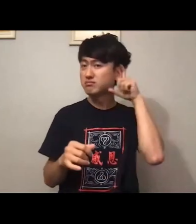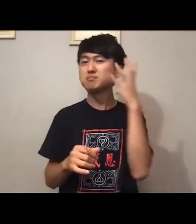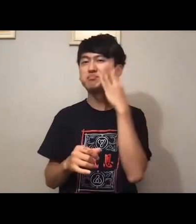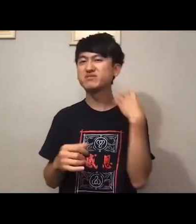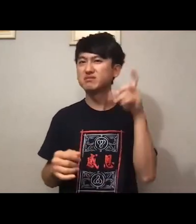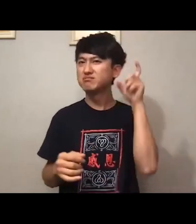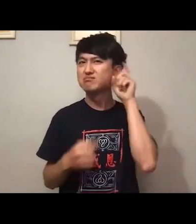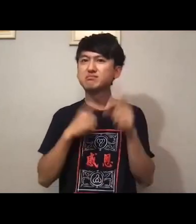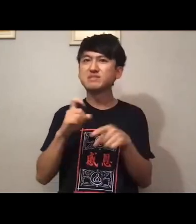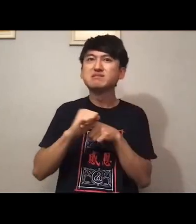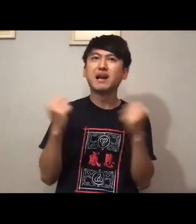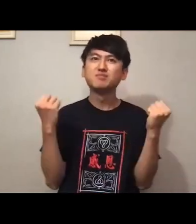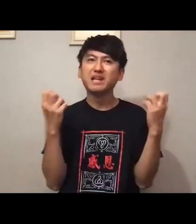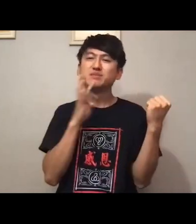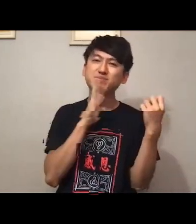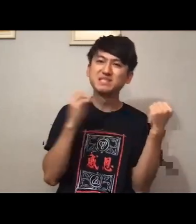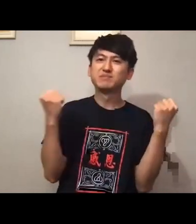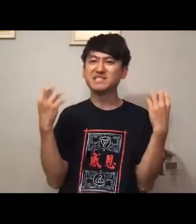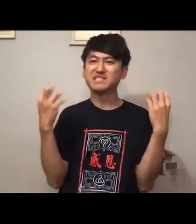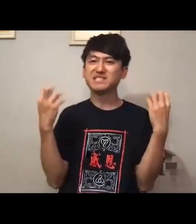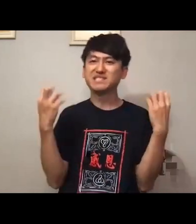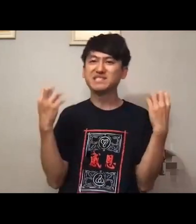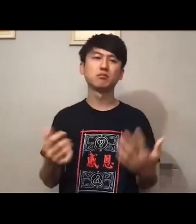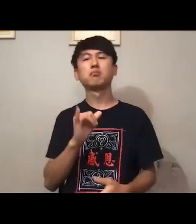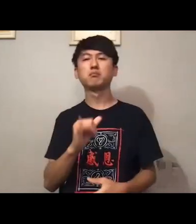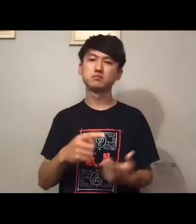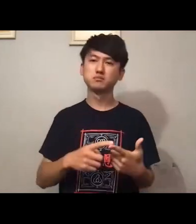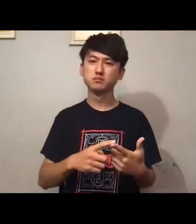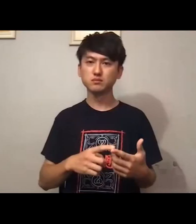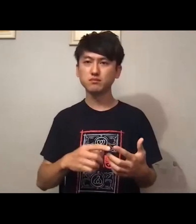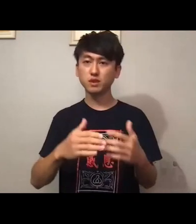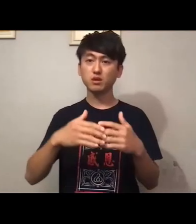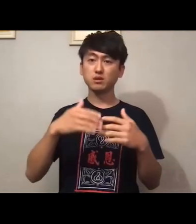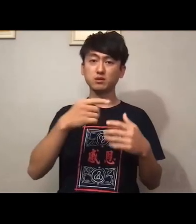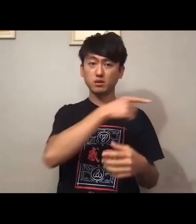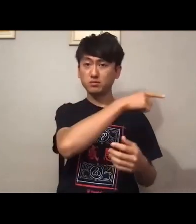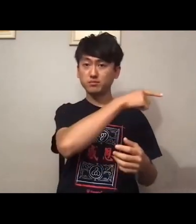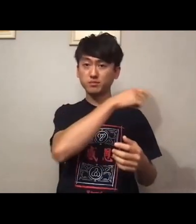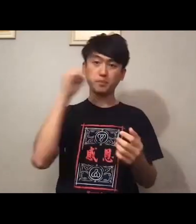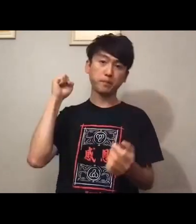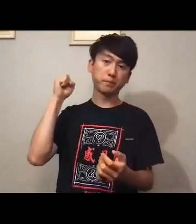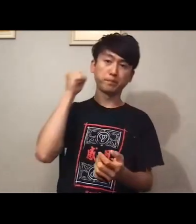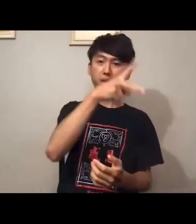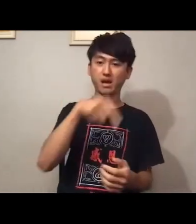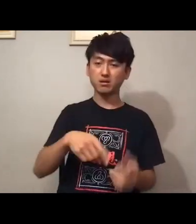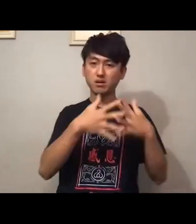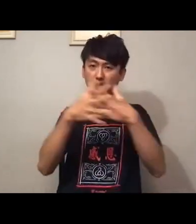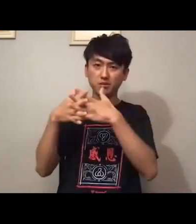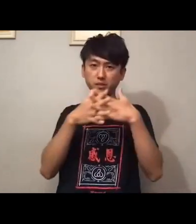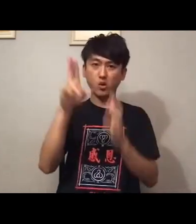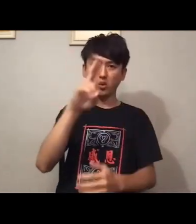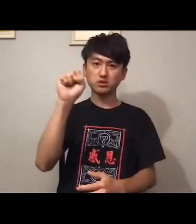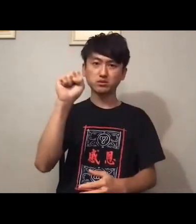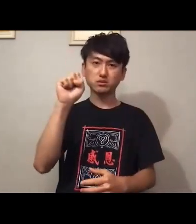was stressful. So I've had some experience wearing hearing aids in